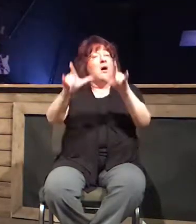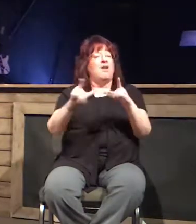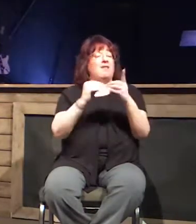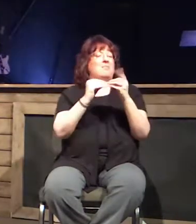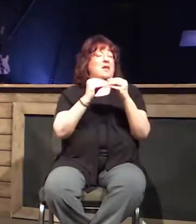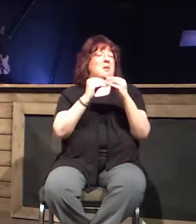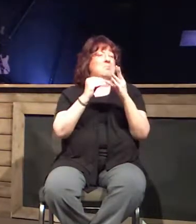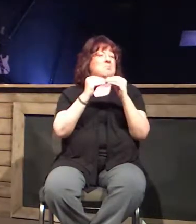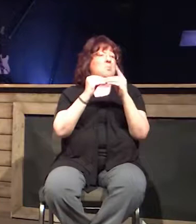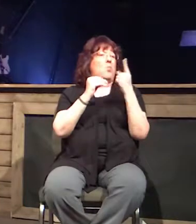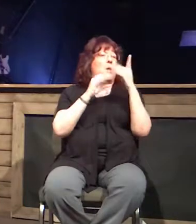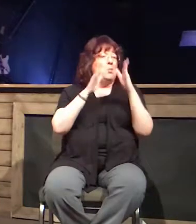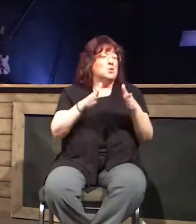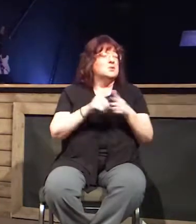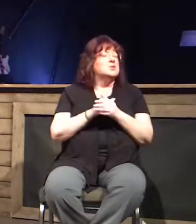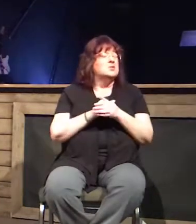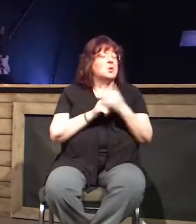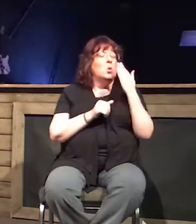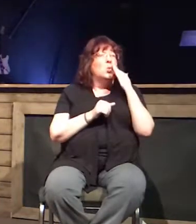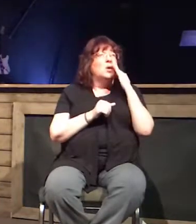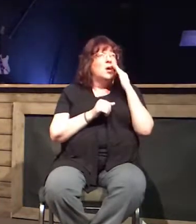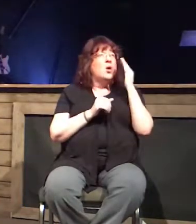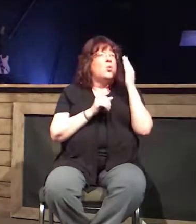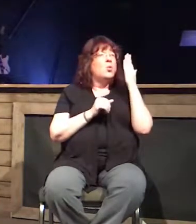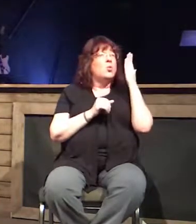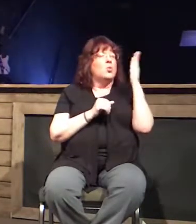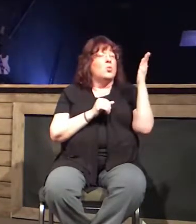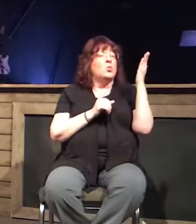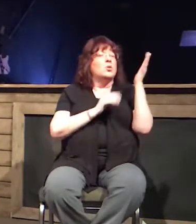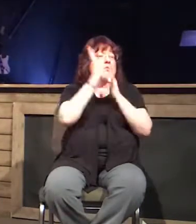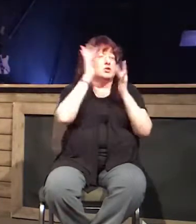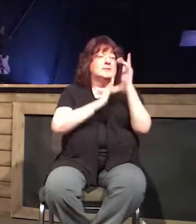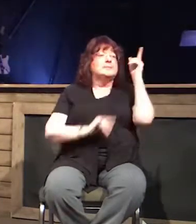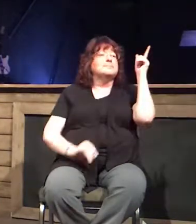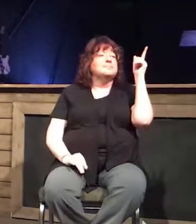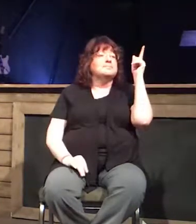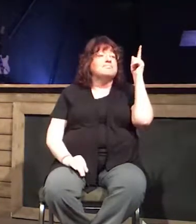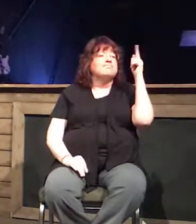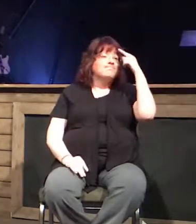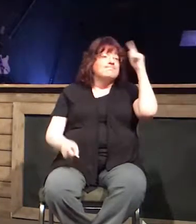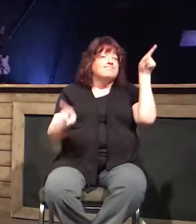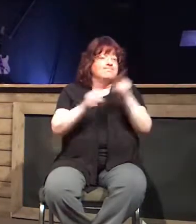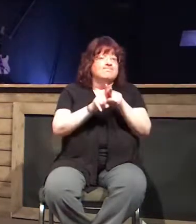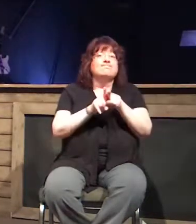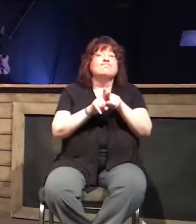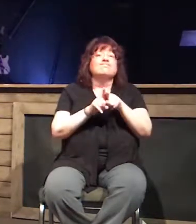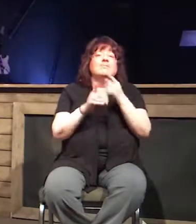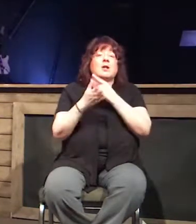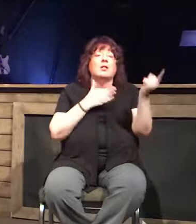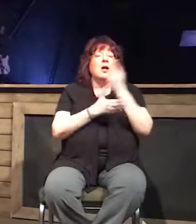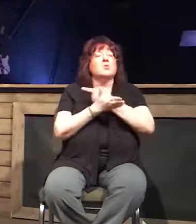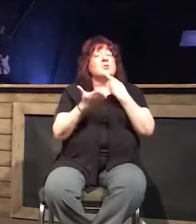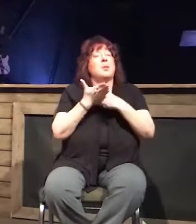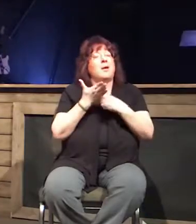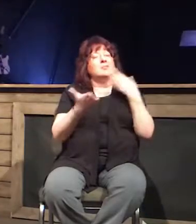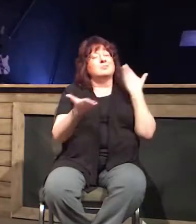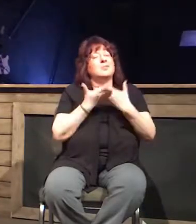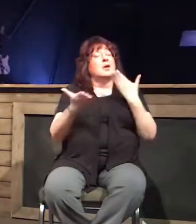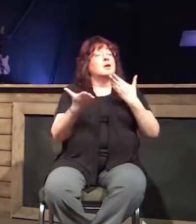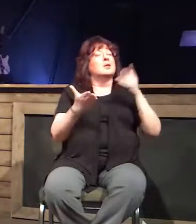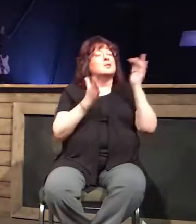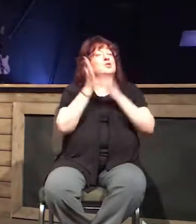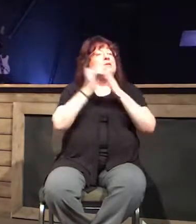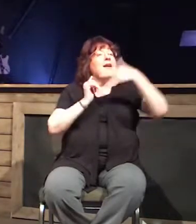by at least one person. We have come to know him here at Pure Heart as Jesus. Amen? Last week we talked about the fact that then